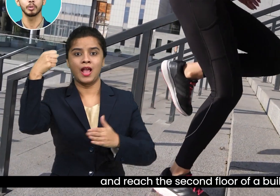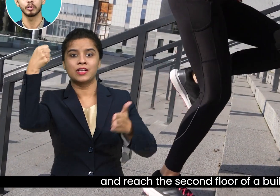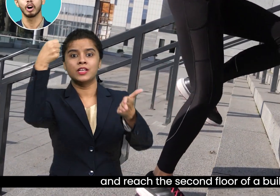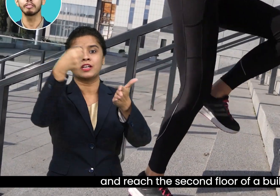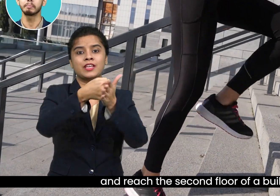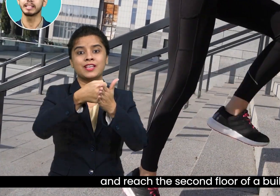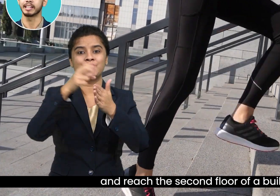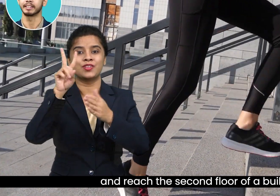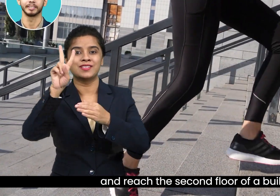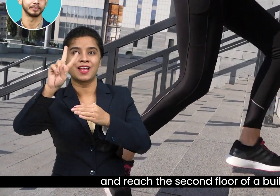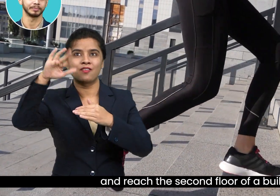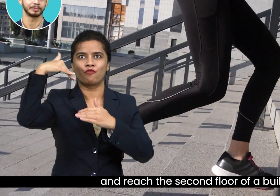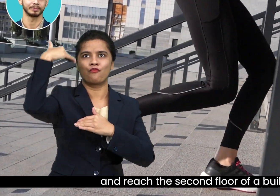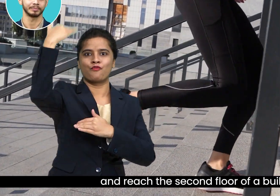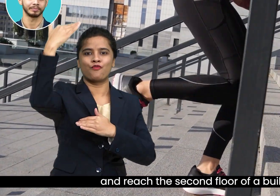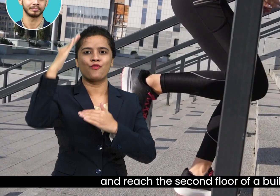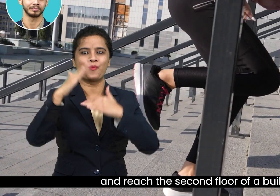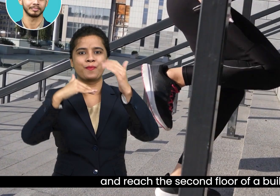second floor of a building.